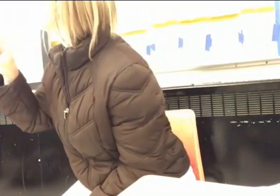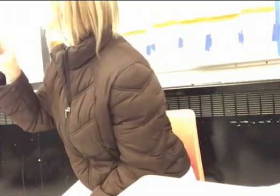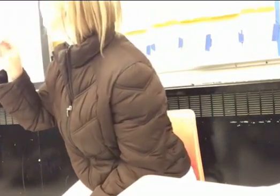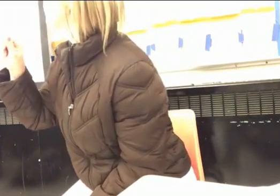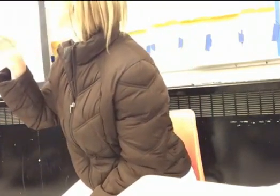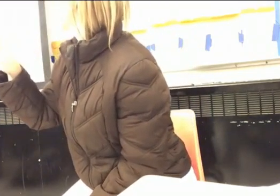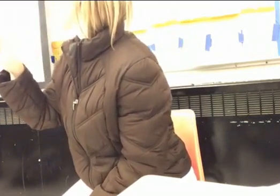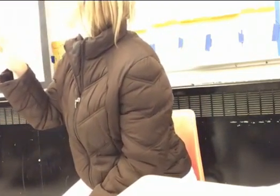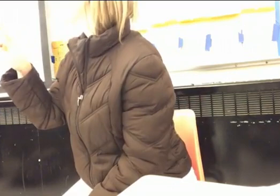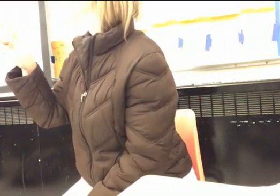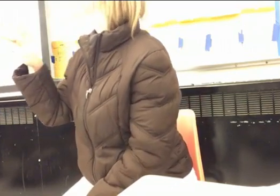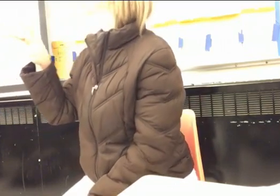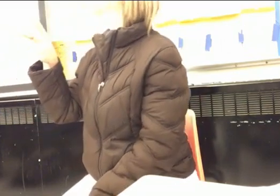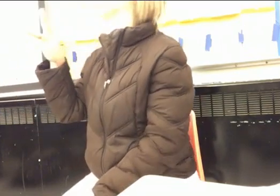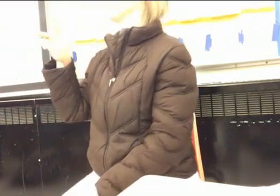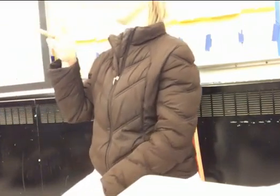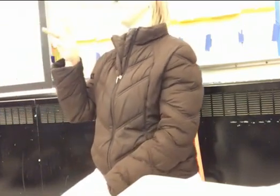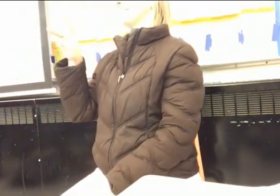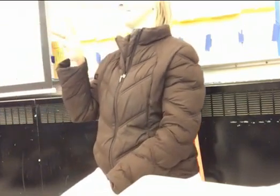for this.